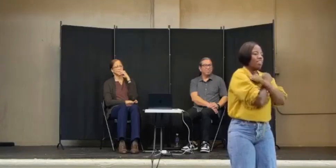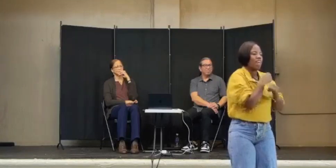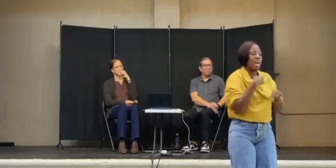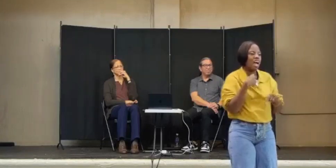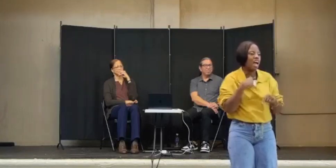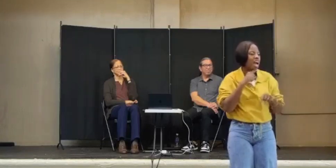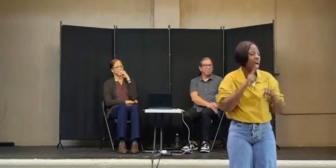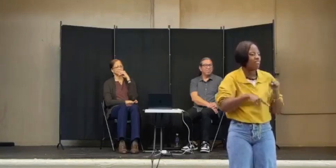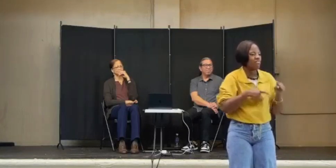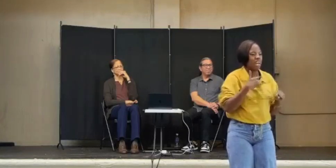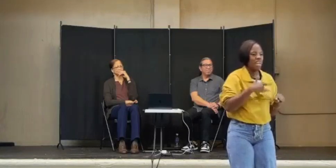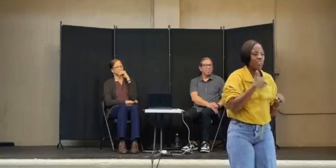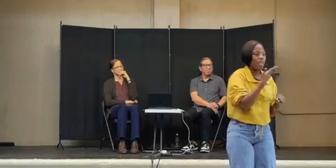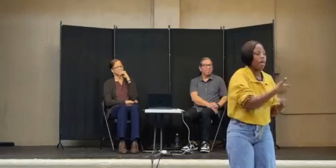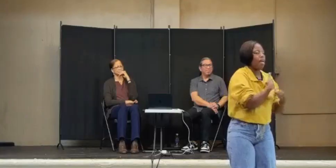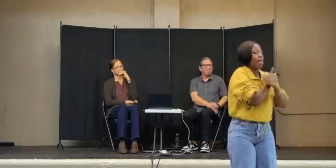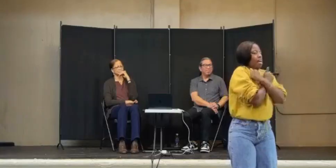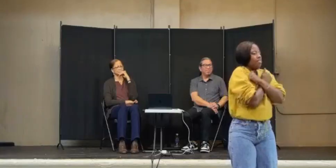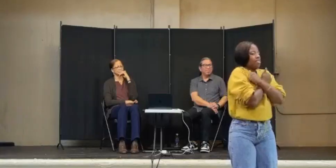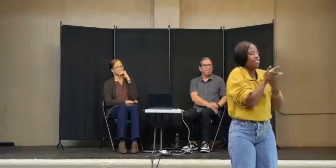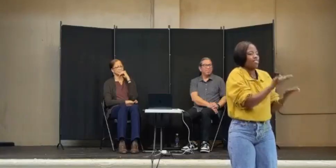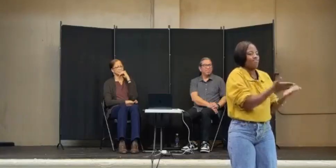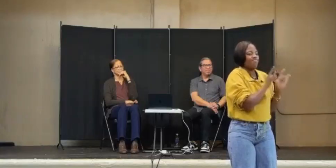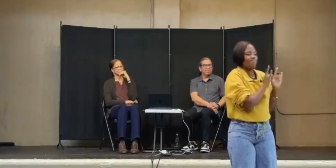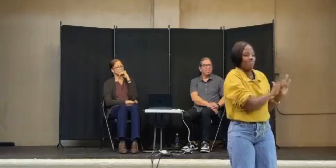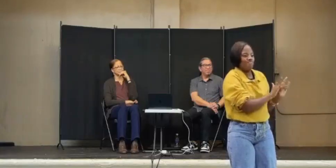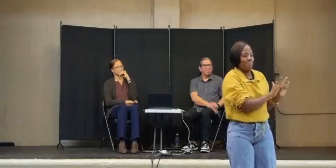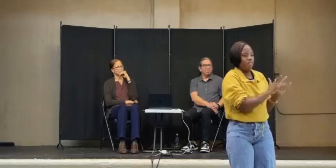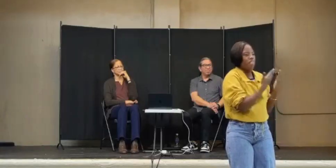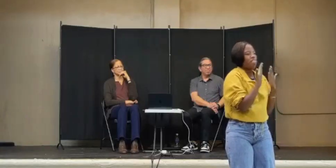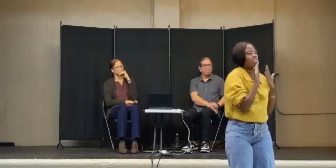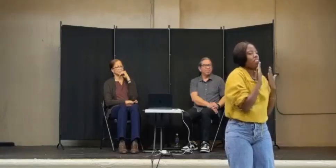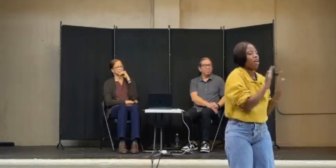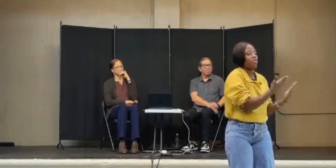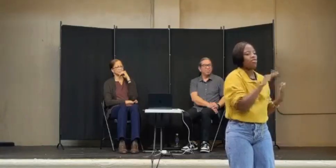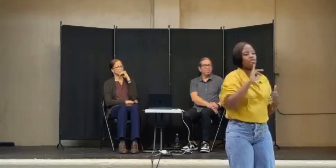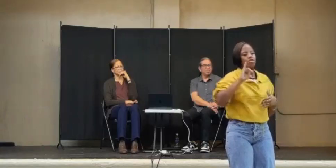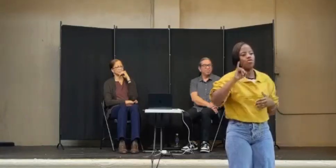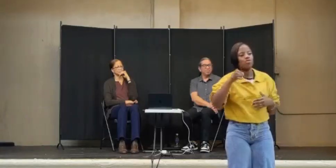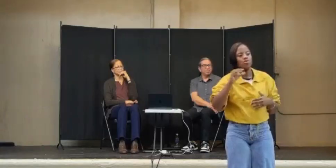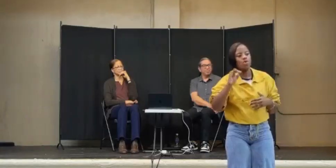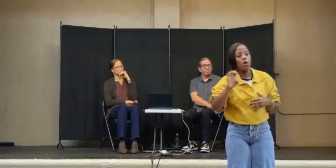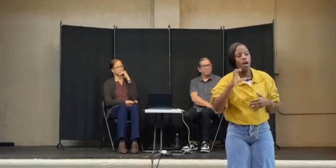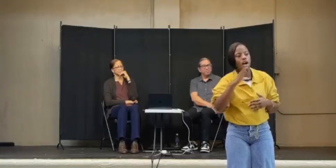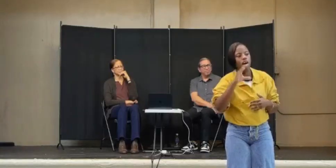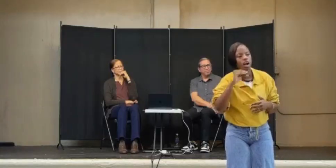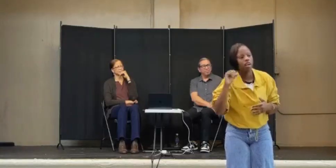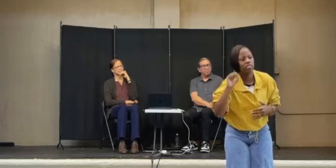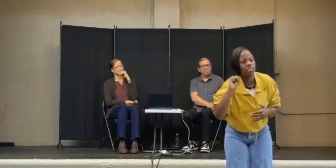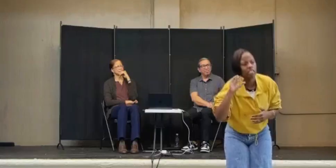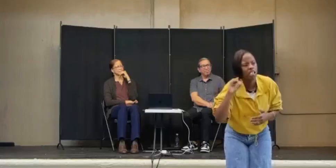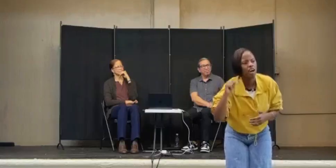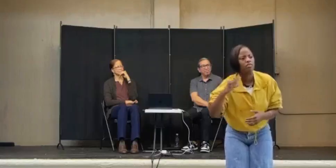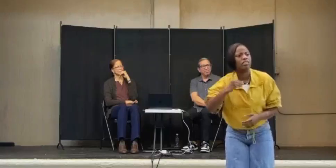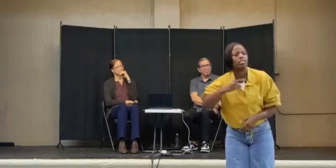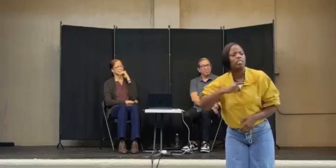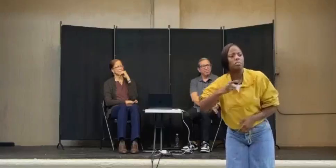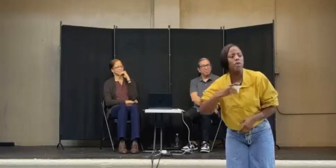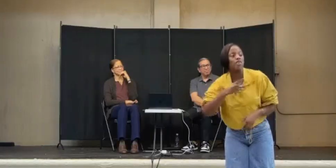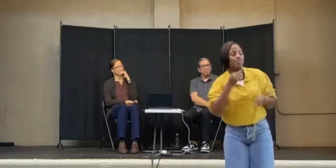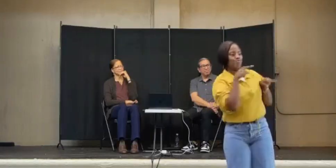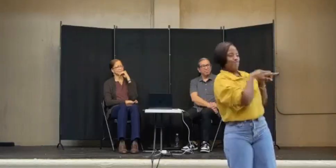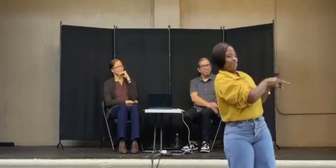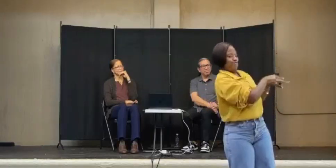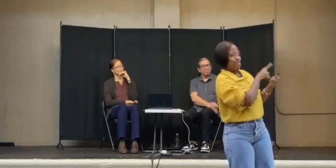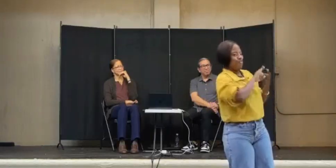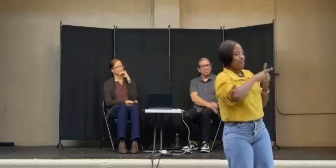and I wasn't able to tell her before she passed that I